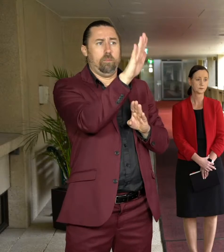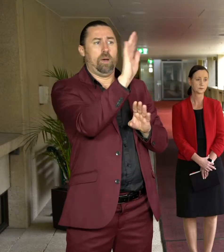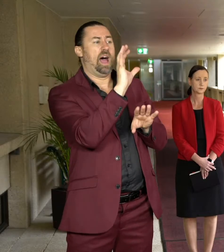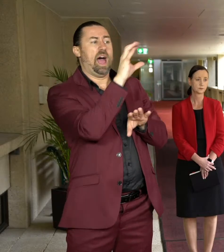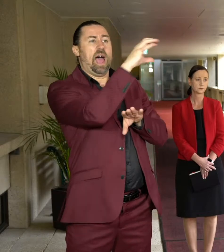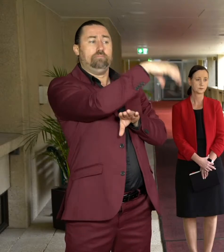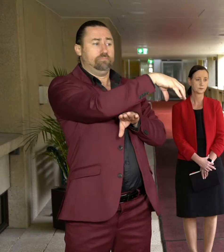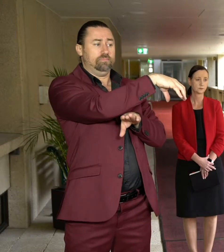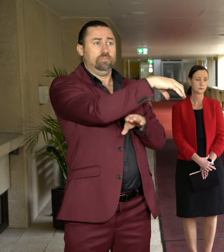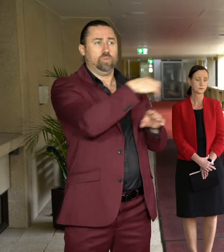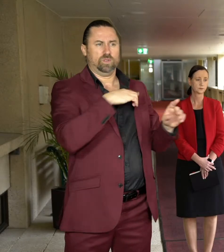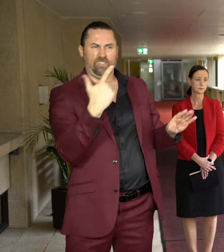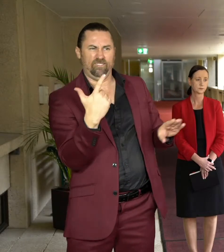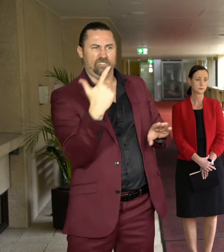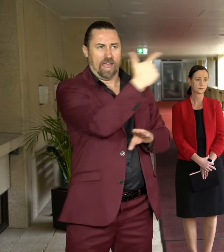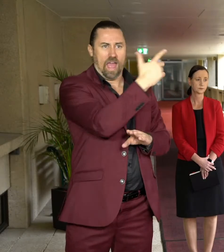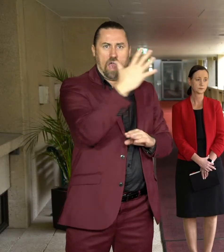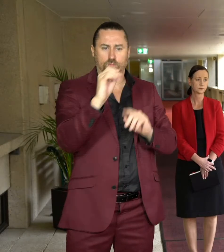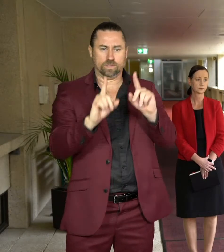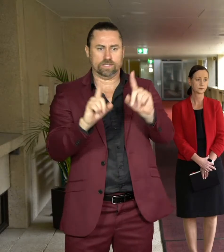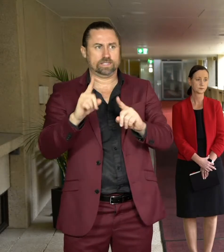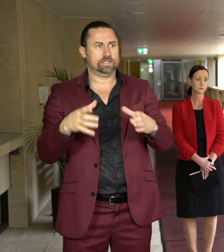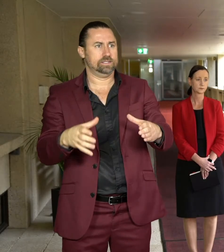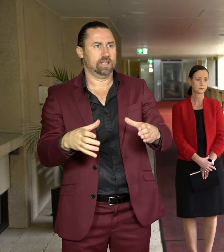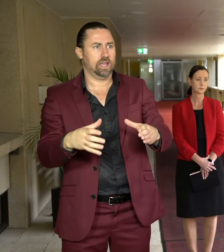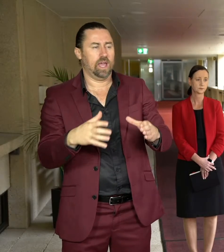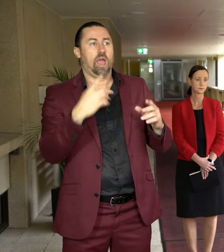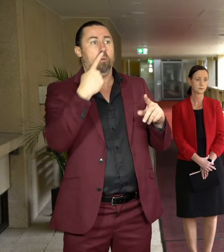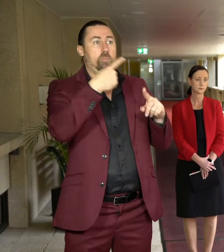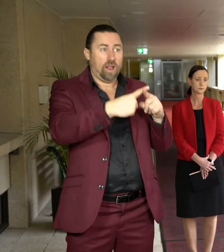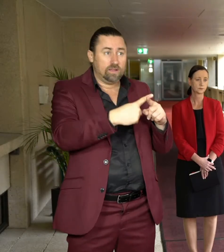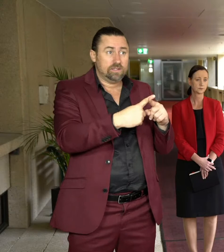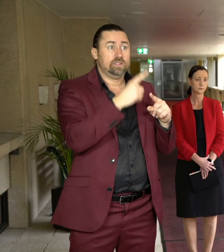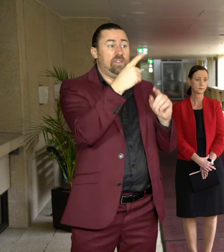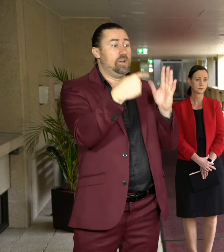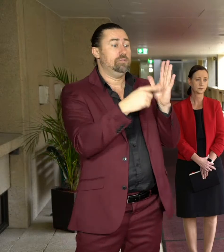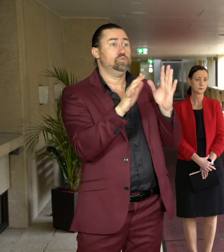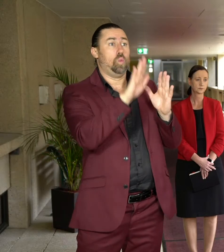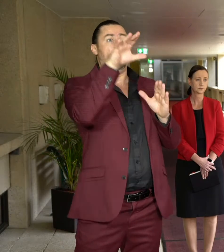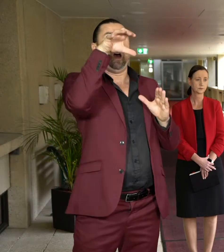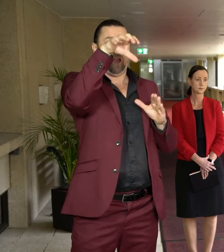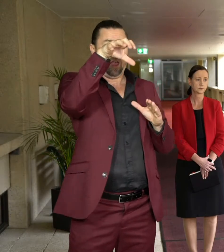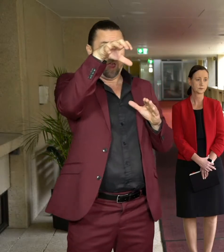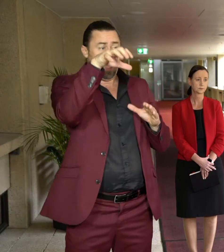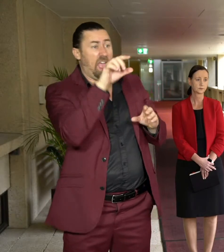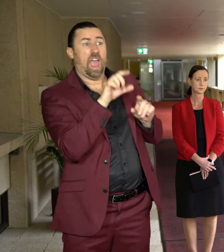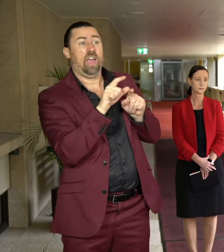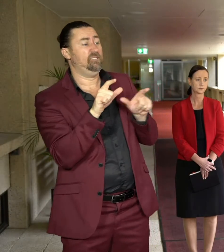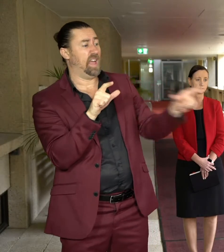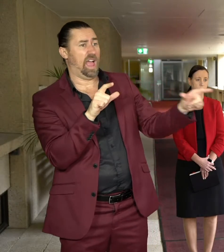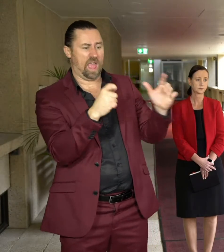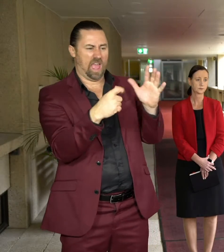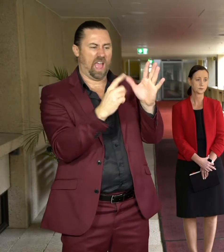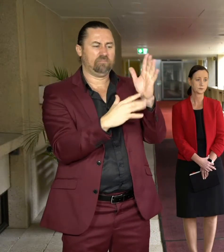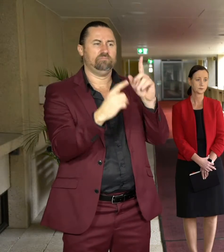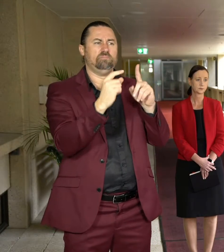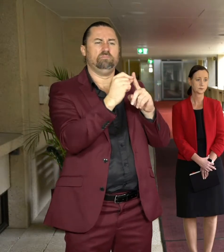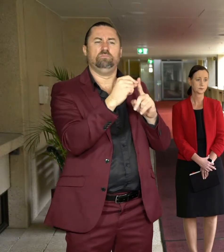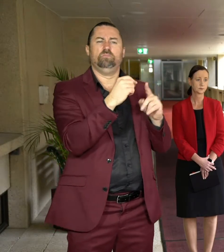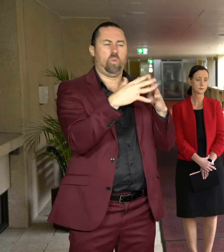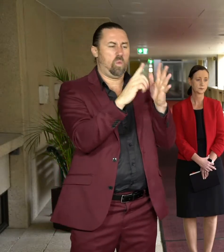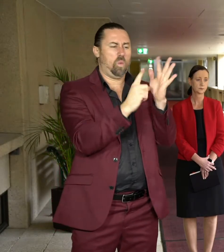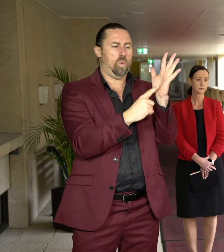and people's homes, distance between the facility and an urban area, and this